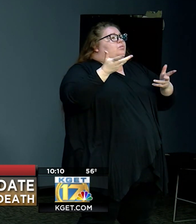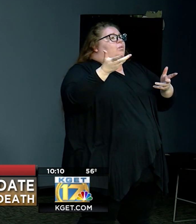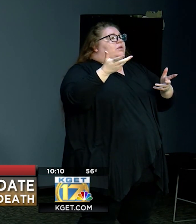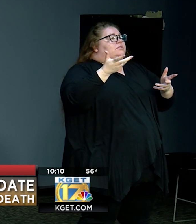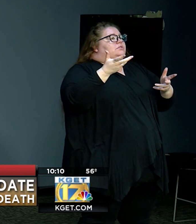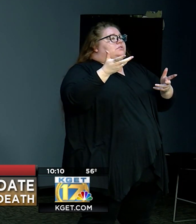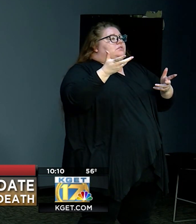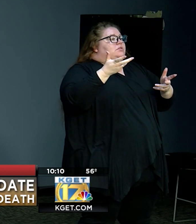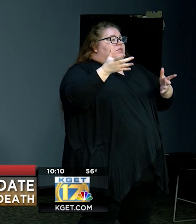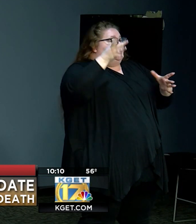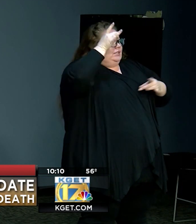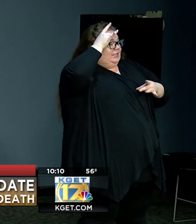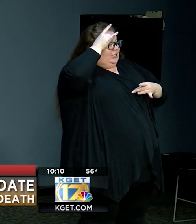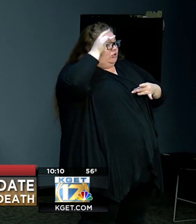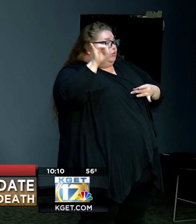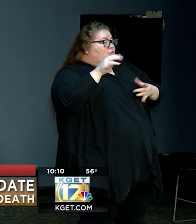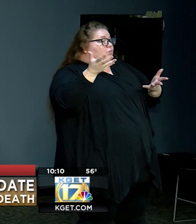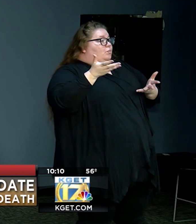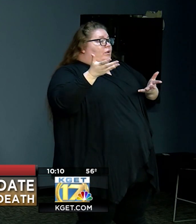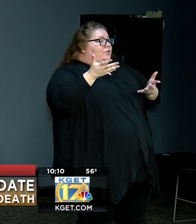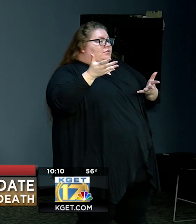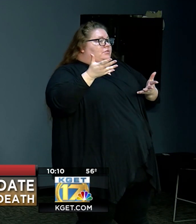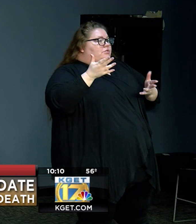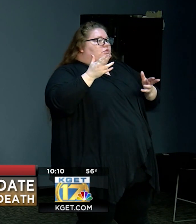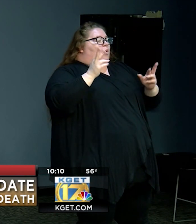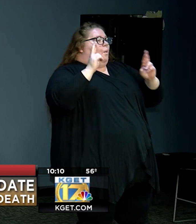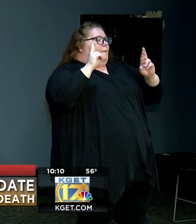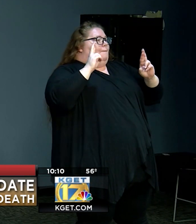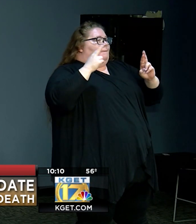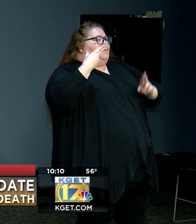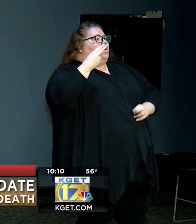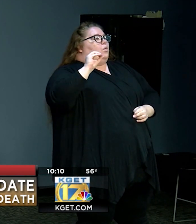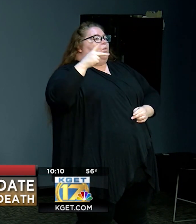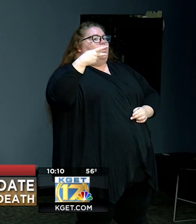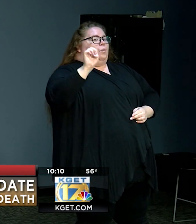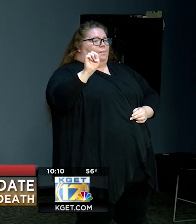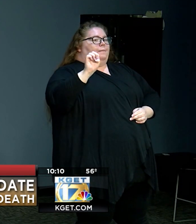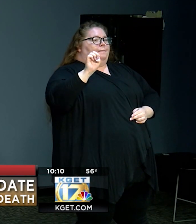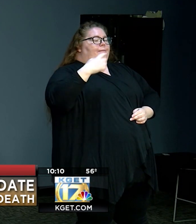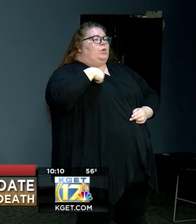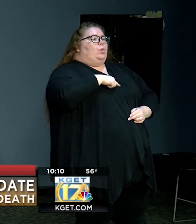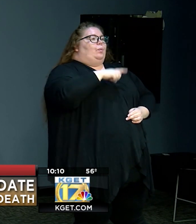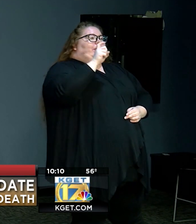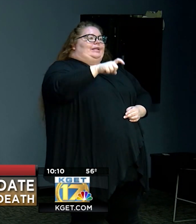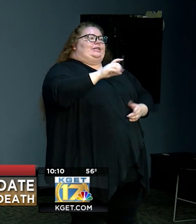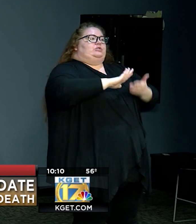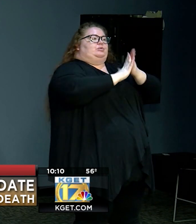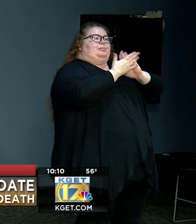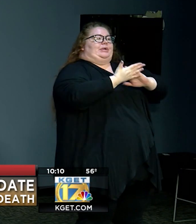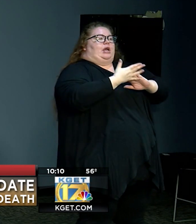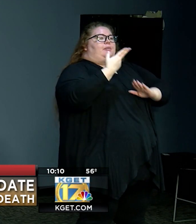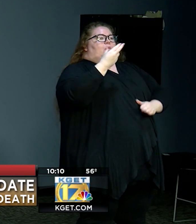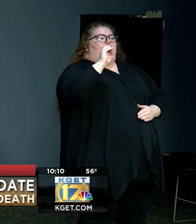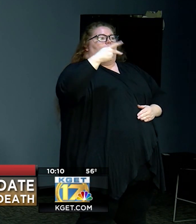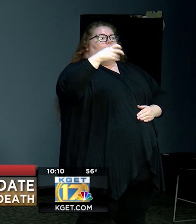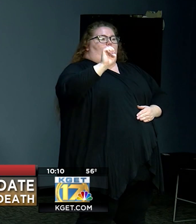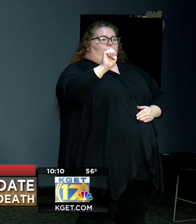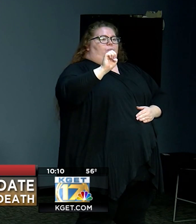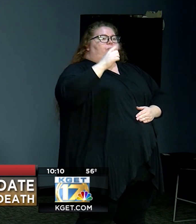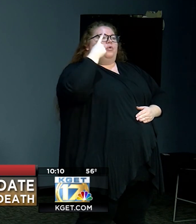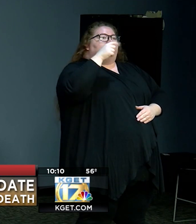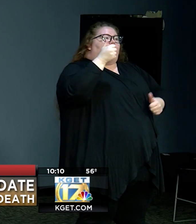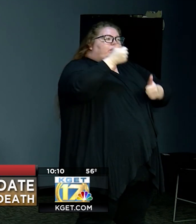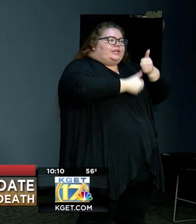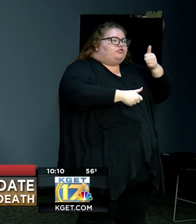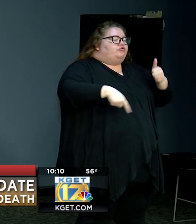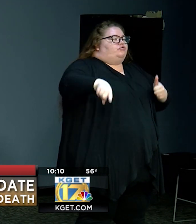contagious, and that's hope. Let's be a beacon of hope to one another. Let's